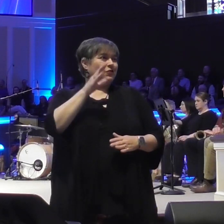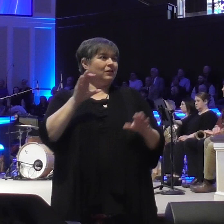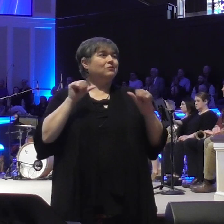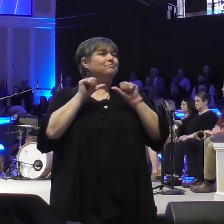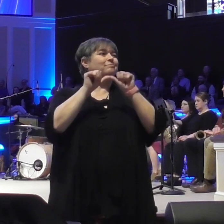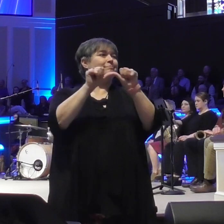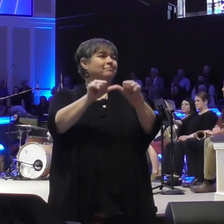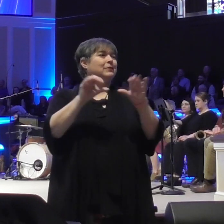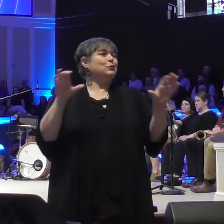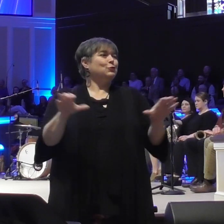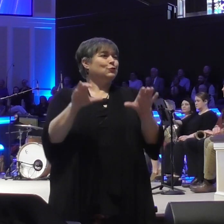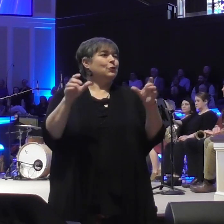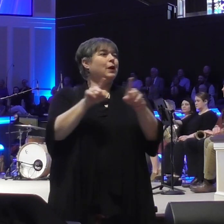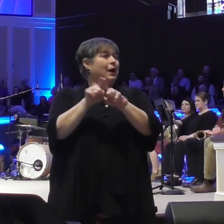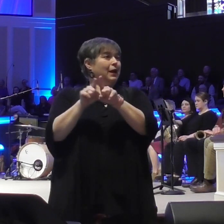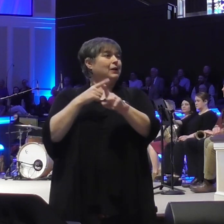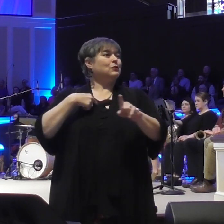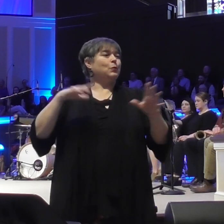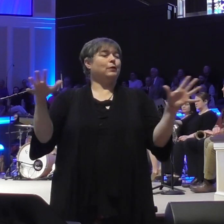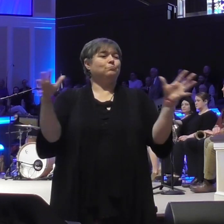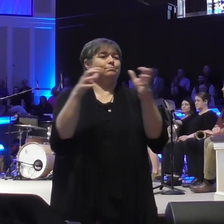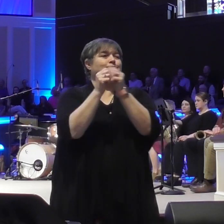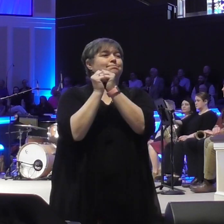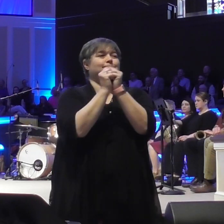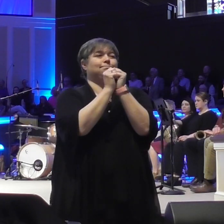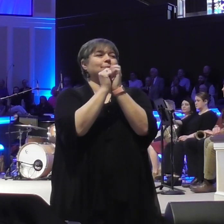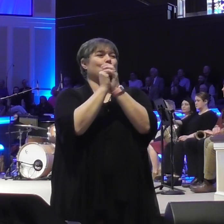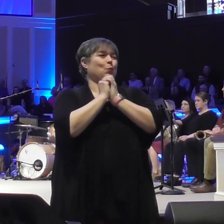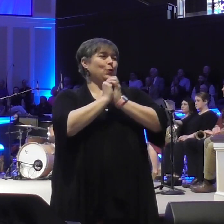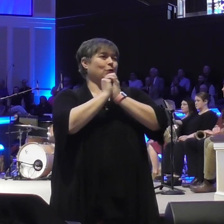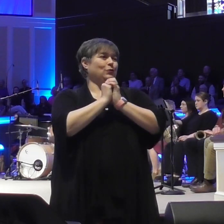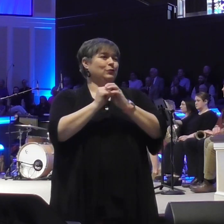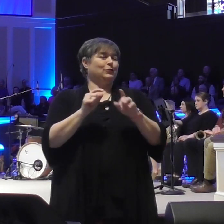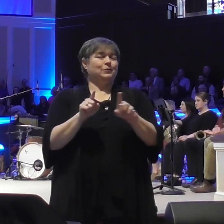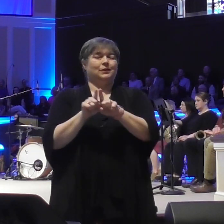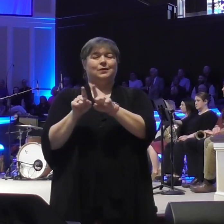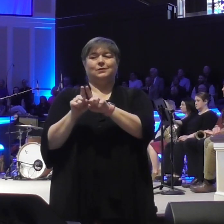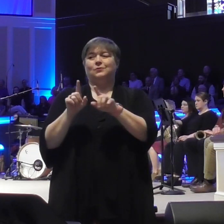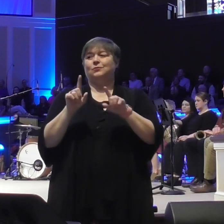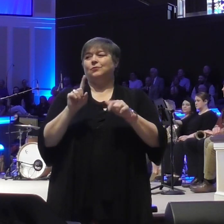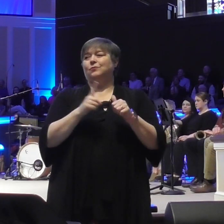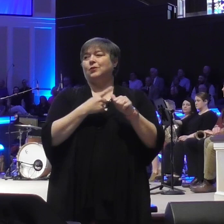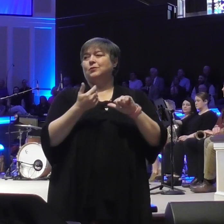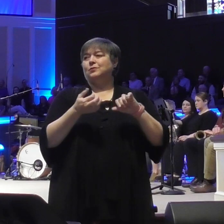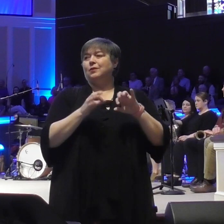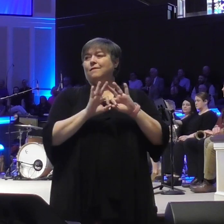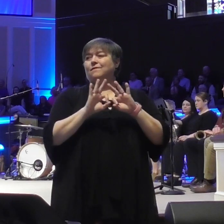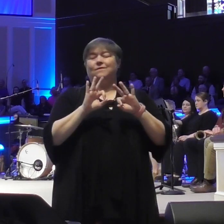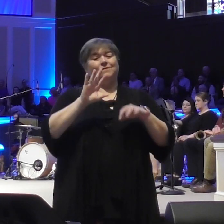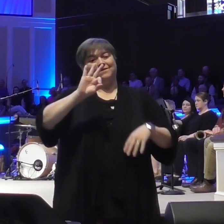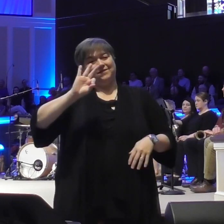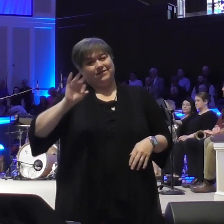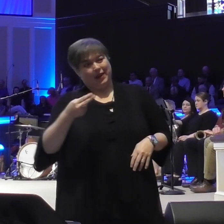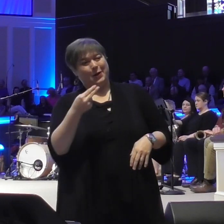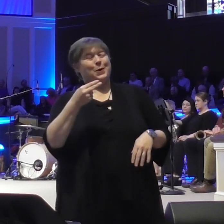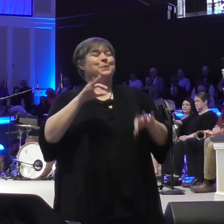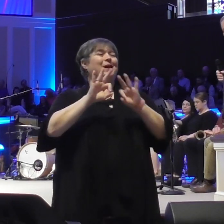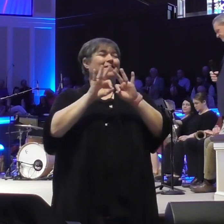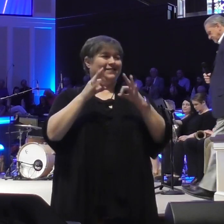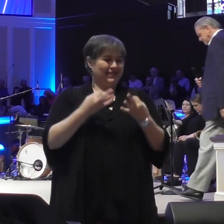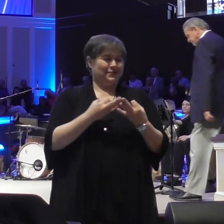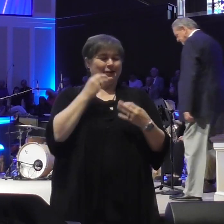we worship together as a First Fairhope family. Again, thank you for worshiping with us. Would you join me now as we go to our Lord in